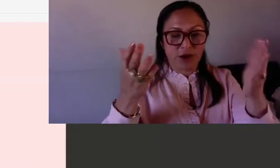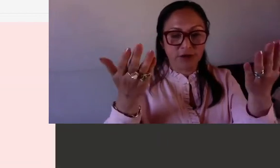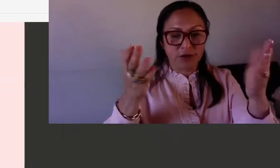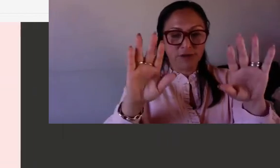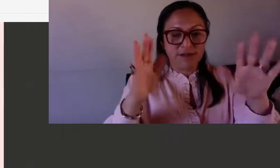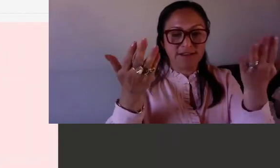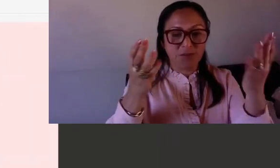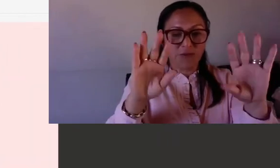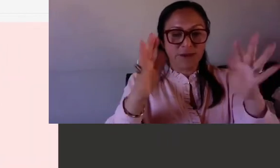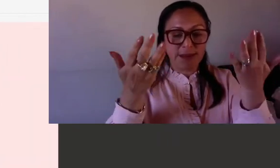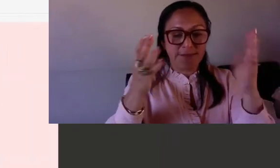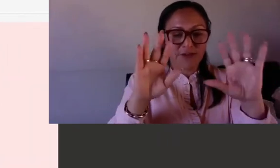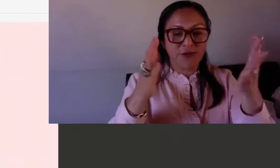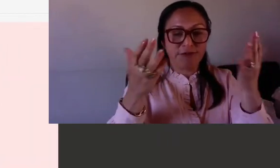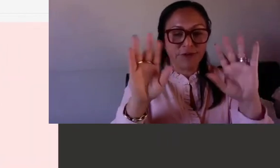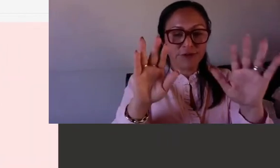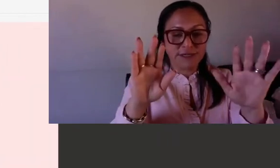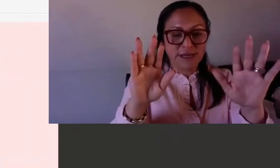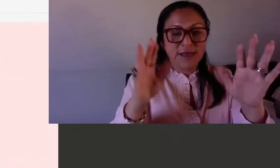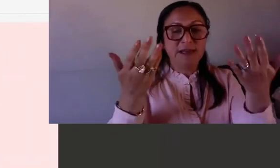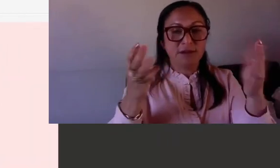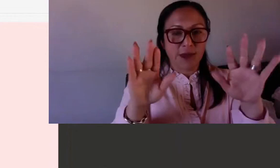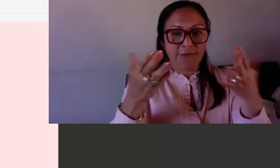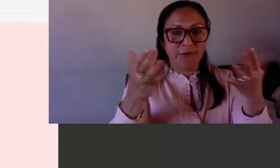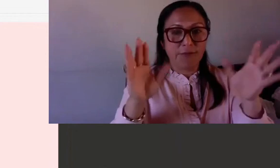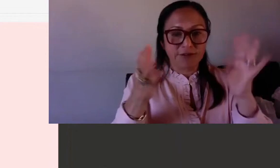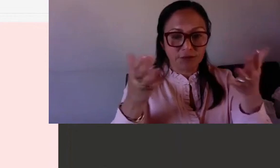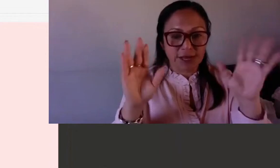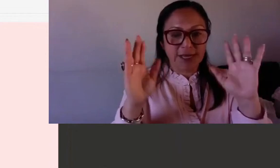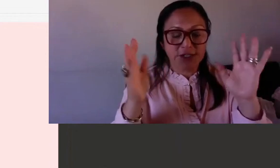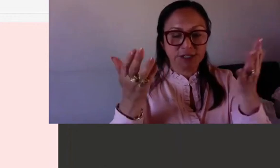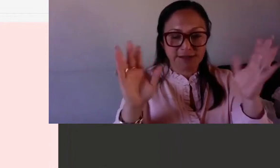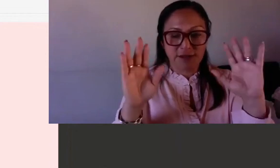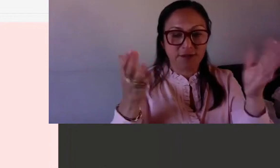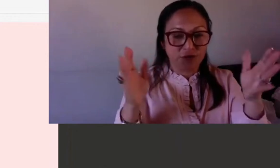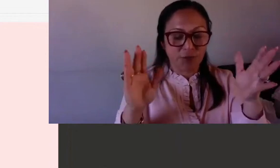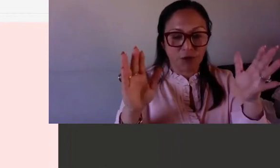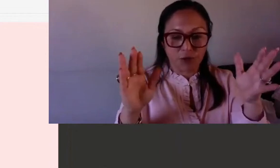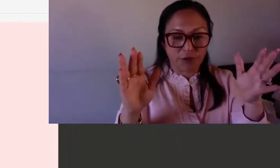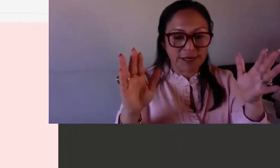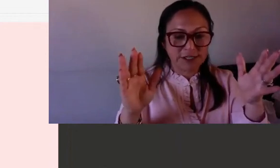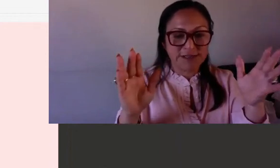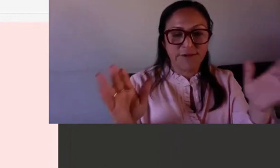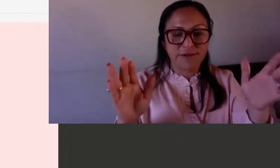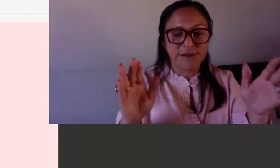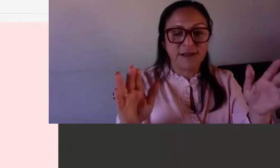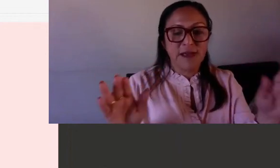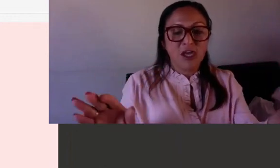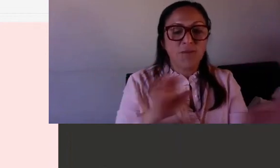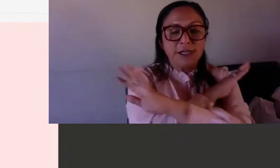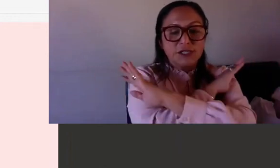or toddler, this movement may be too difficult. It's okay for preschool aged as long as there's no motor coordination